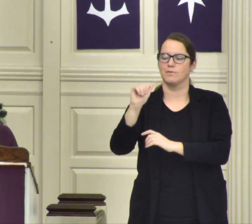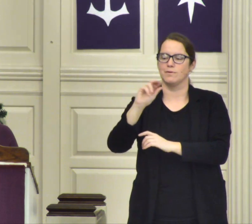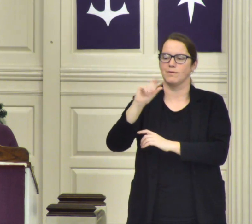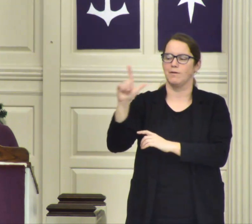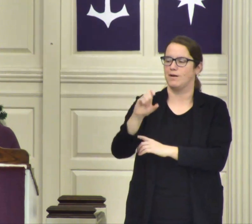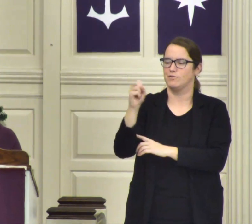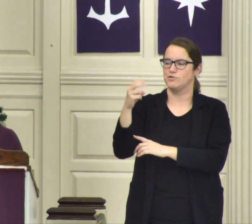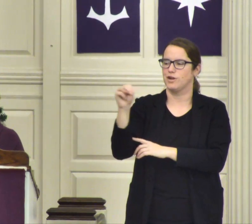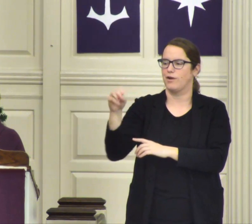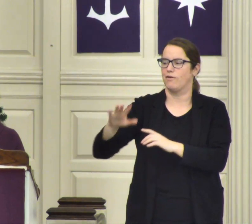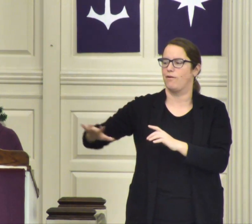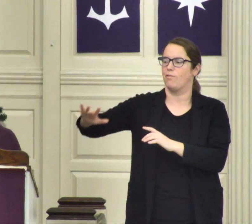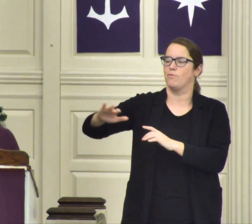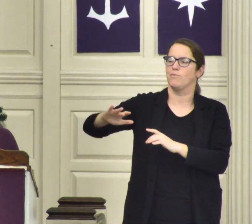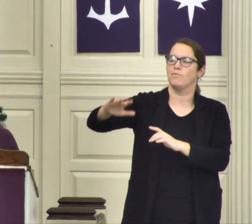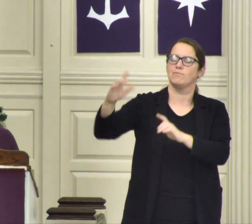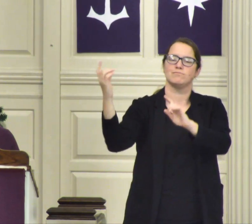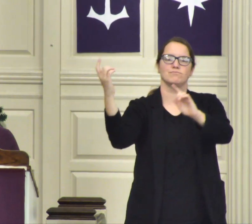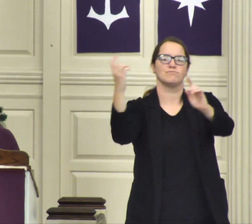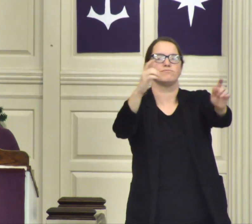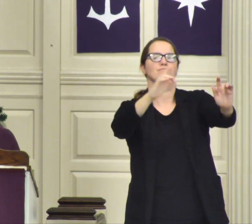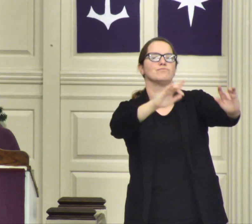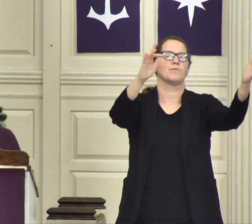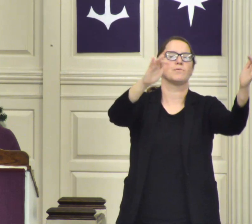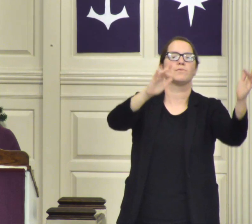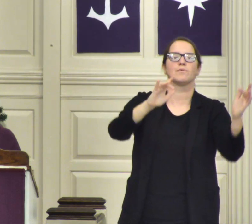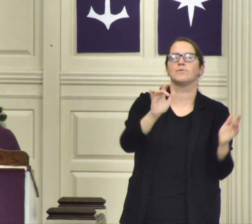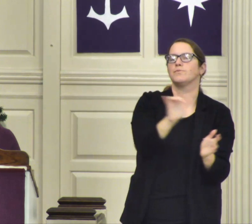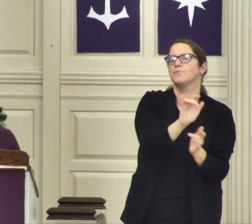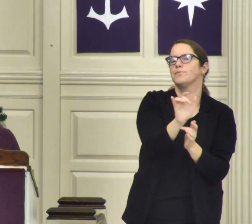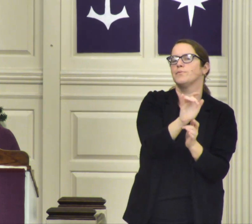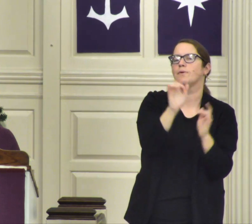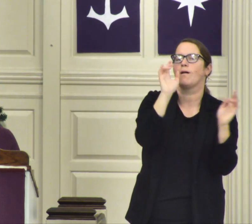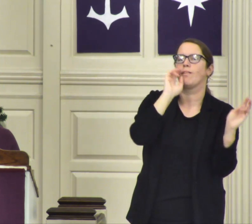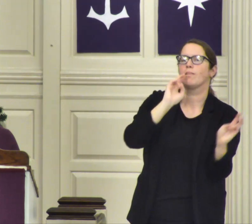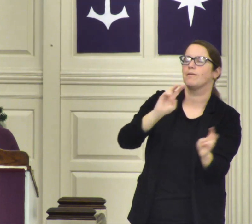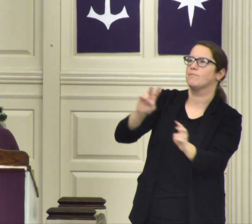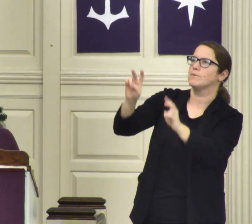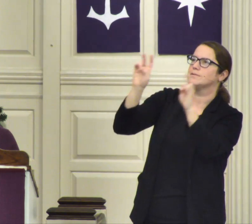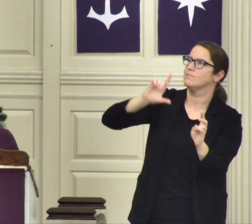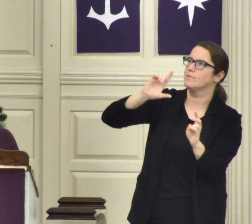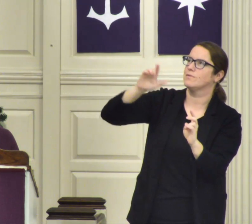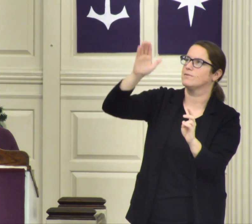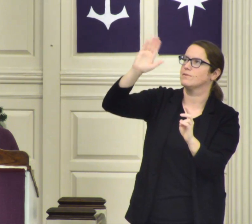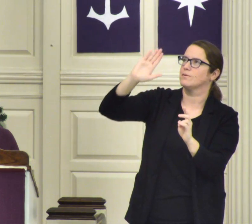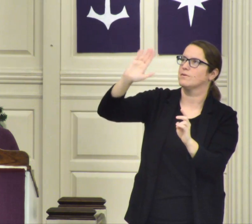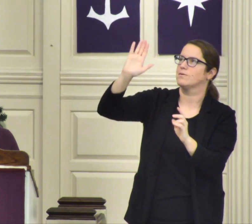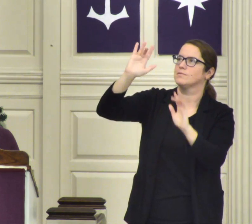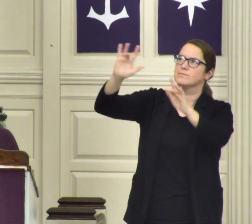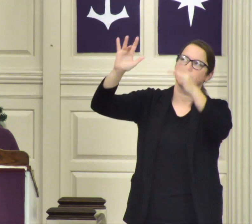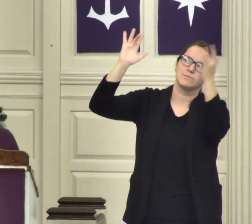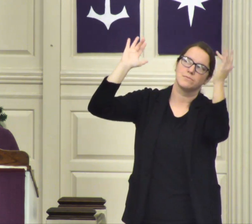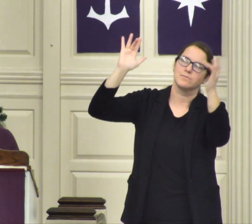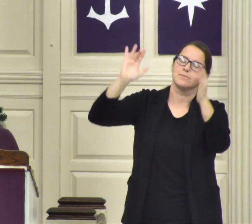will see the glory of the Lord, the splendor of our God.